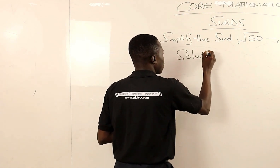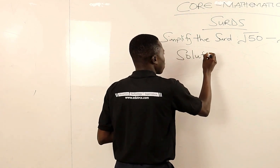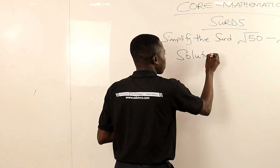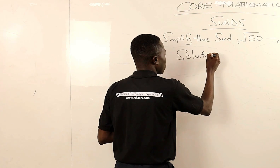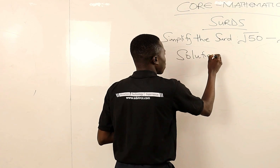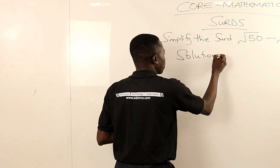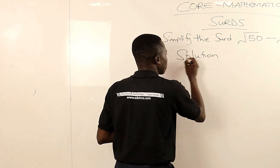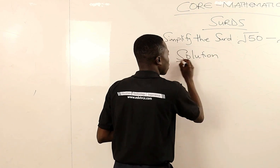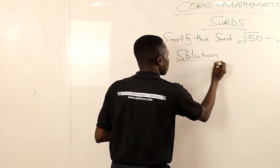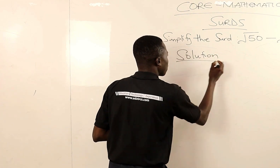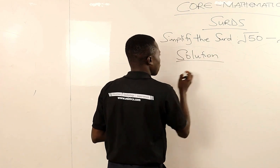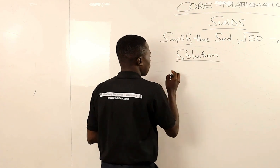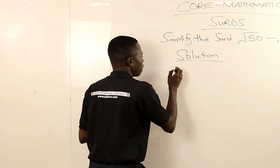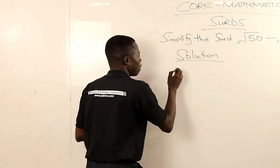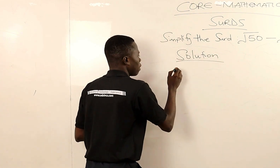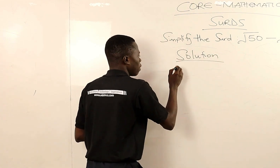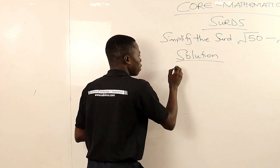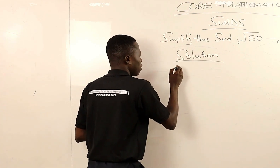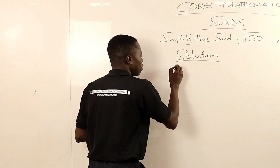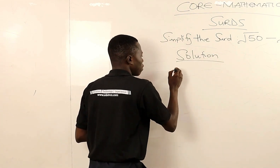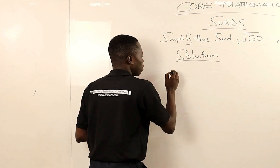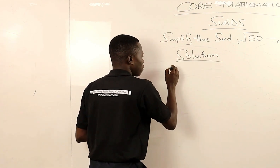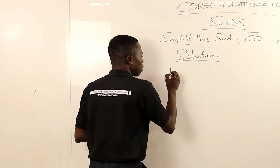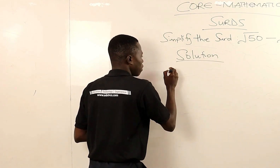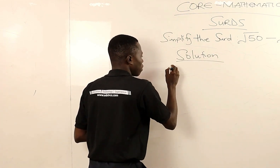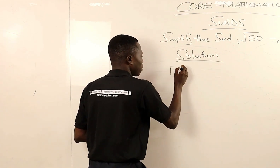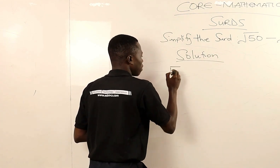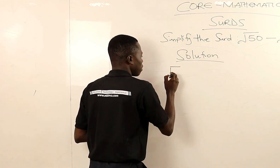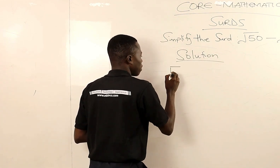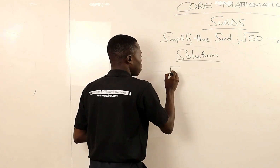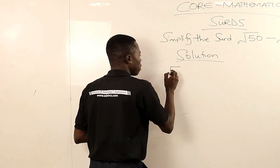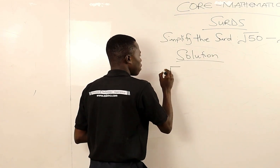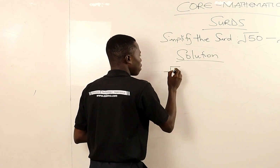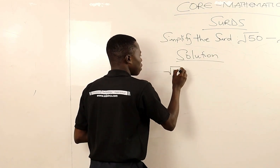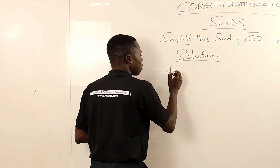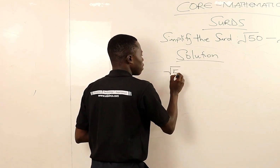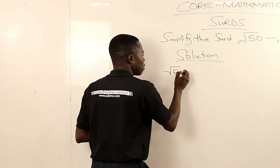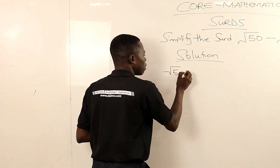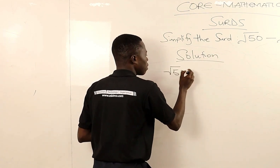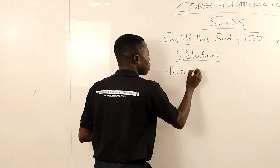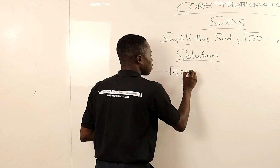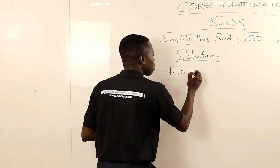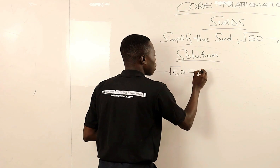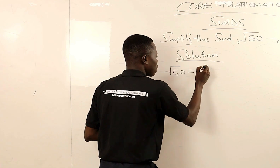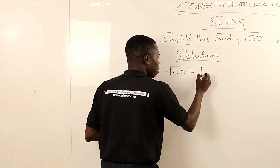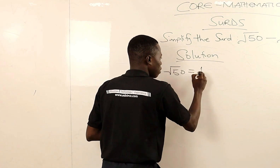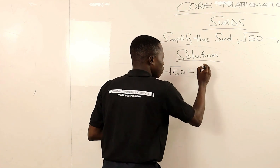root sign, which with that number being that complex or